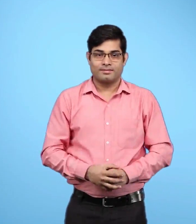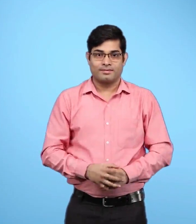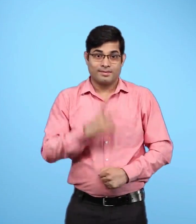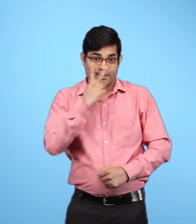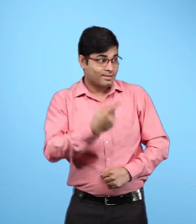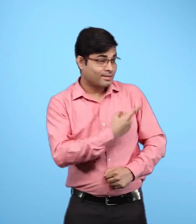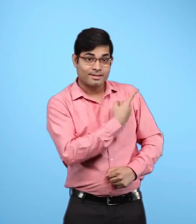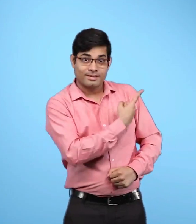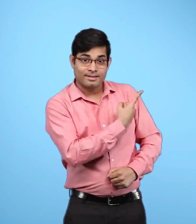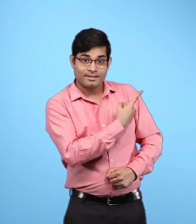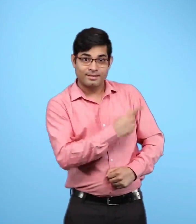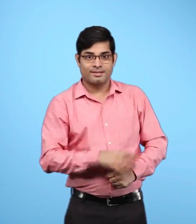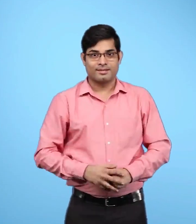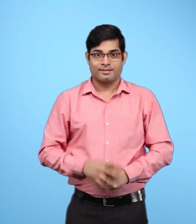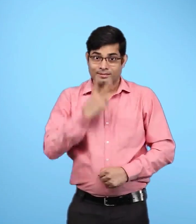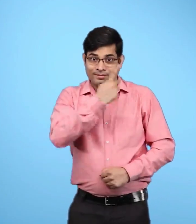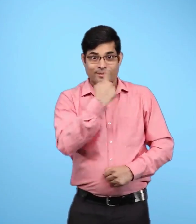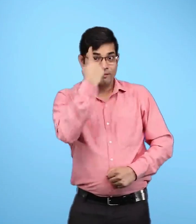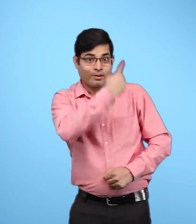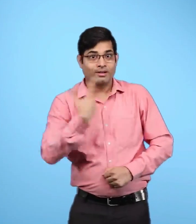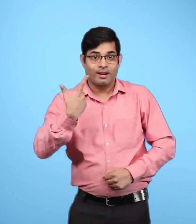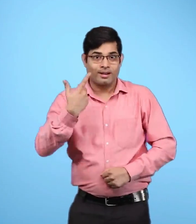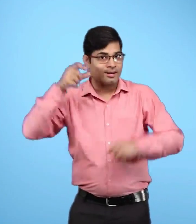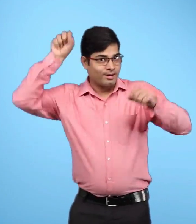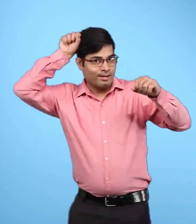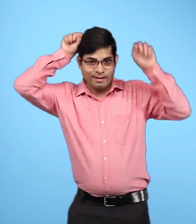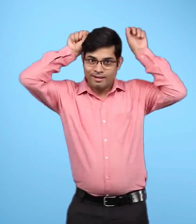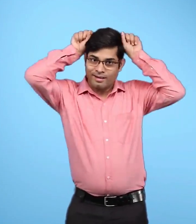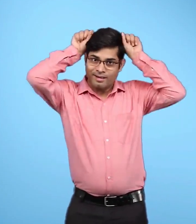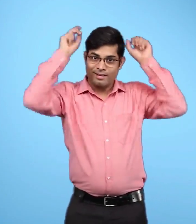The picture shows face of Mala with 2 ponytails.